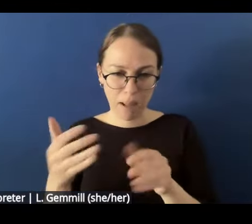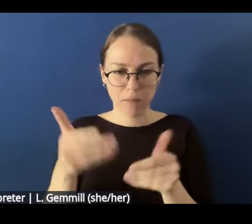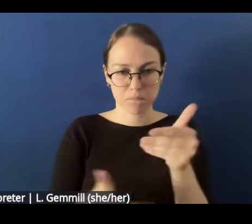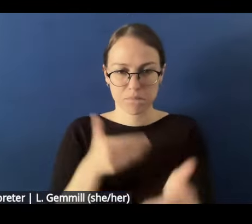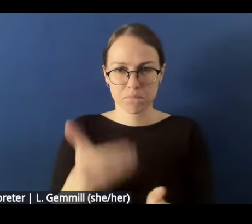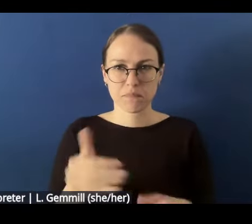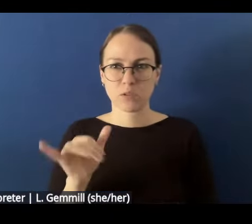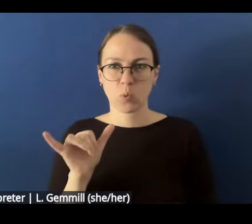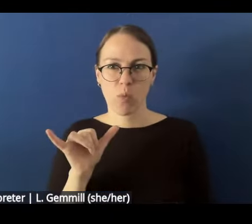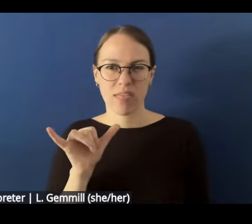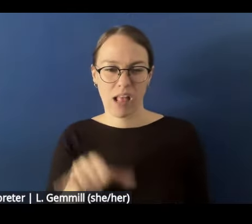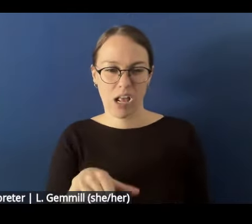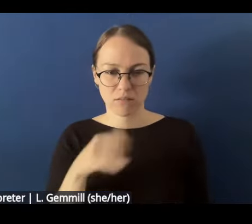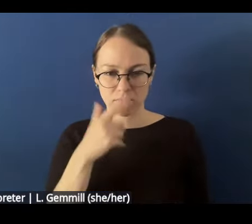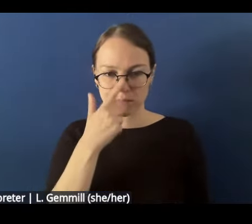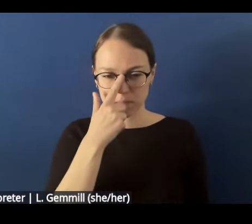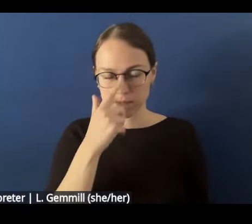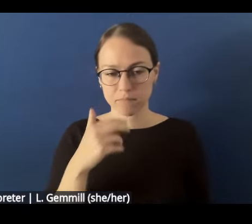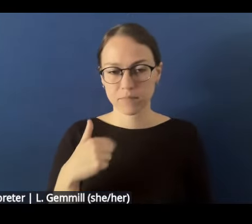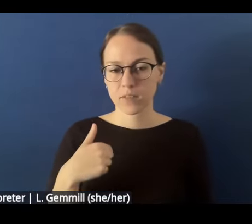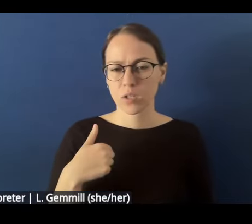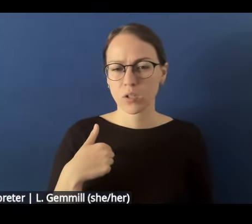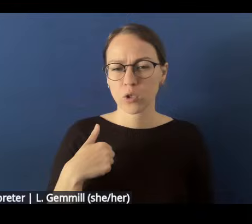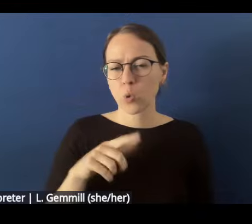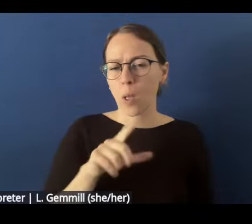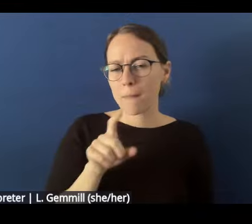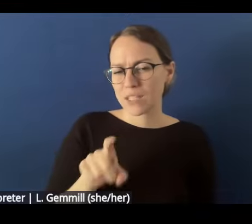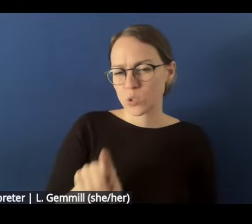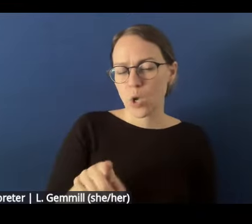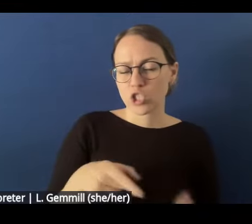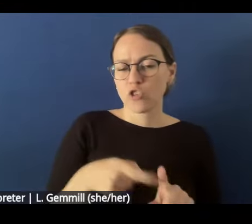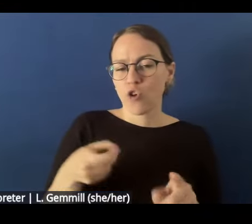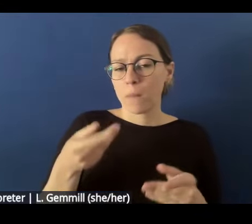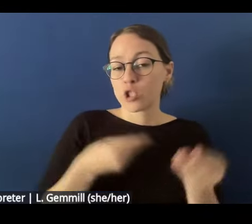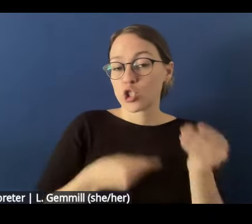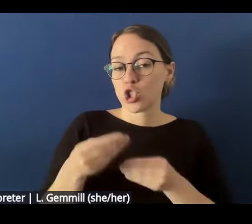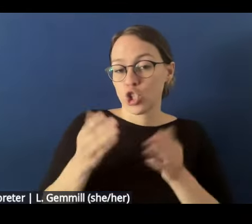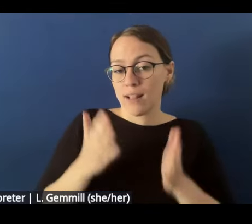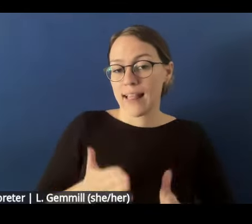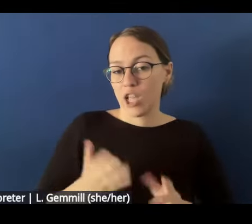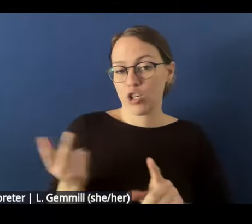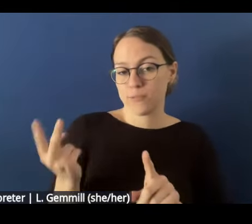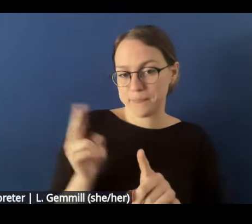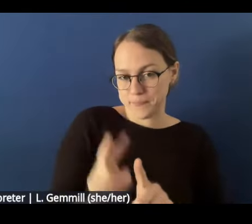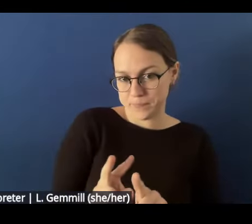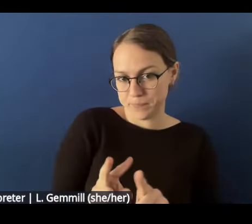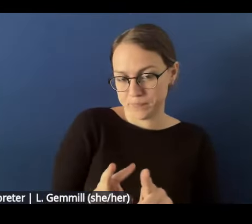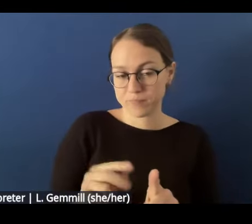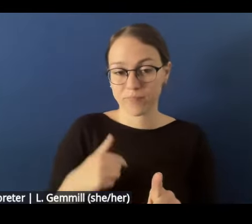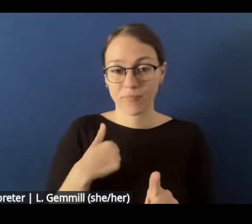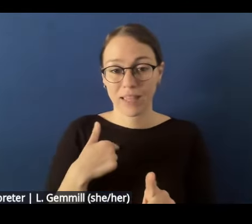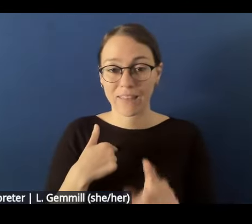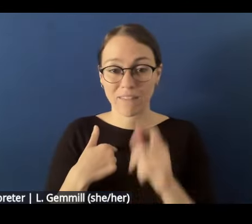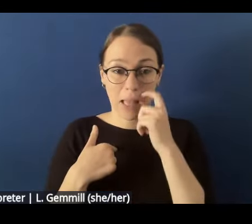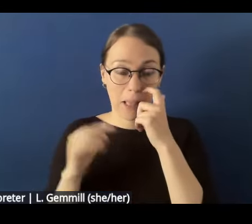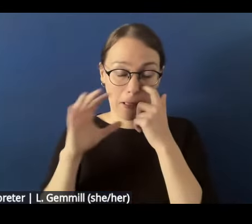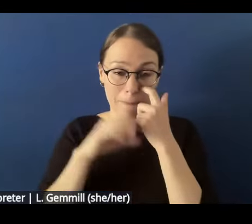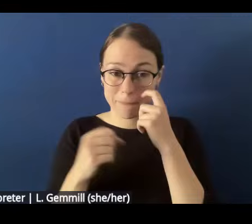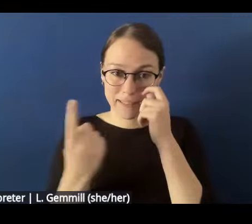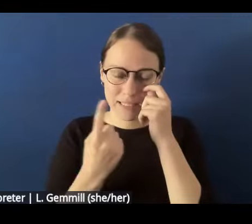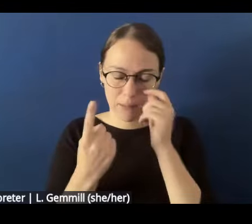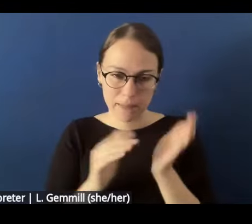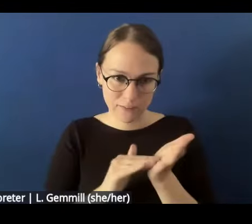So let me ask a question from a circulator standpoint today. And if I missed this in the literature, forgive me. But